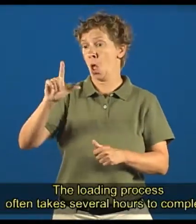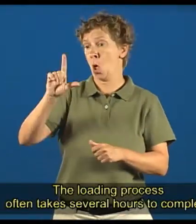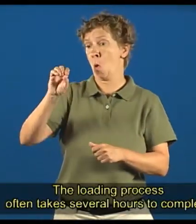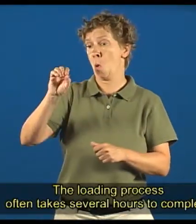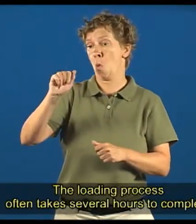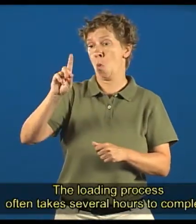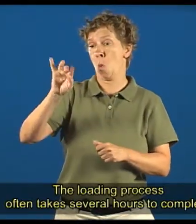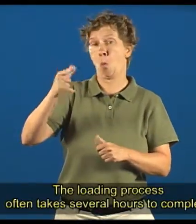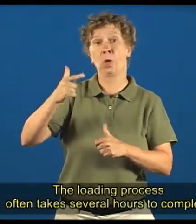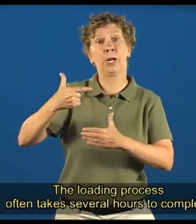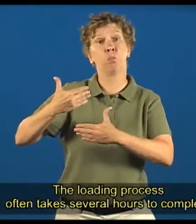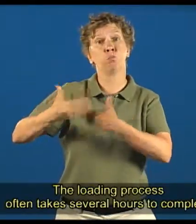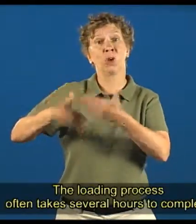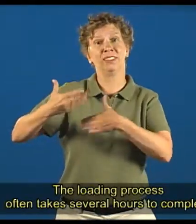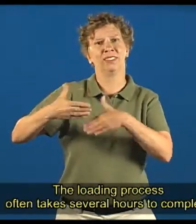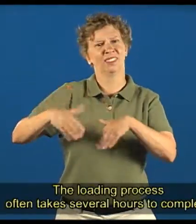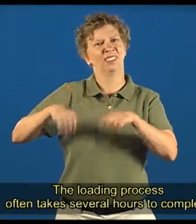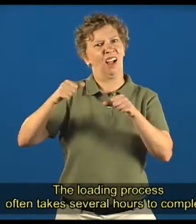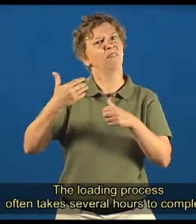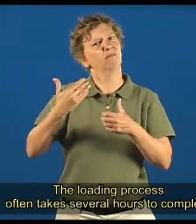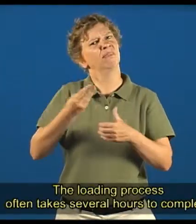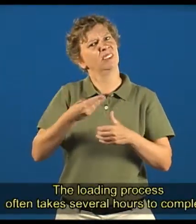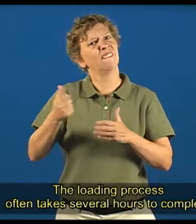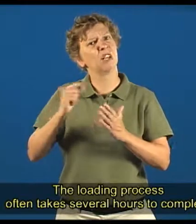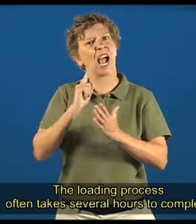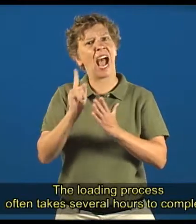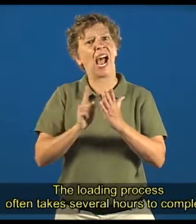The loading process often takes several hours to complete.